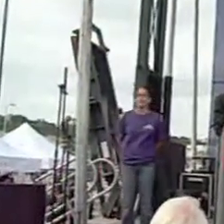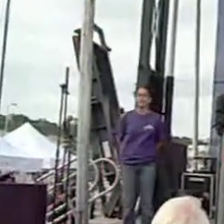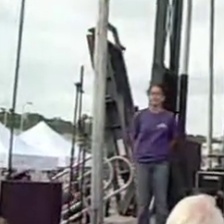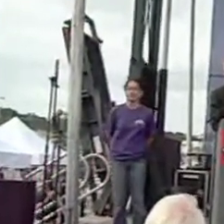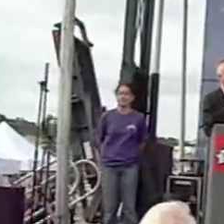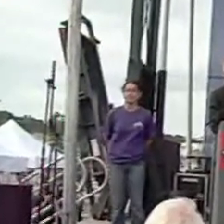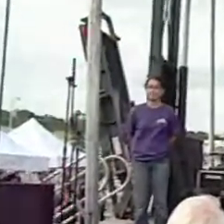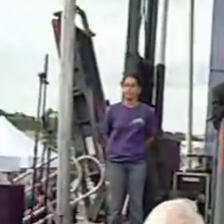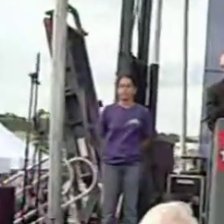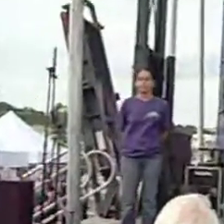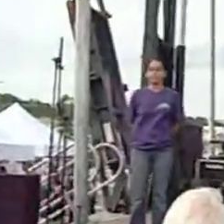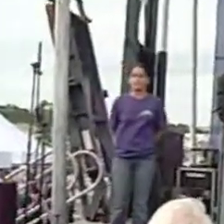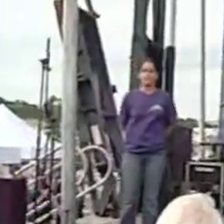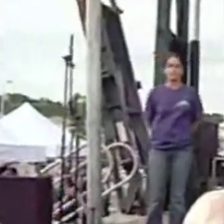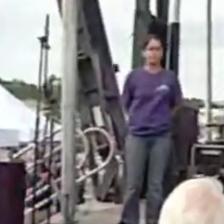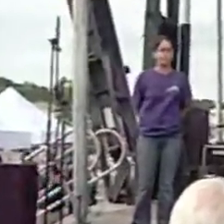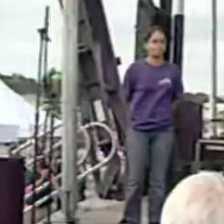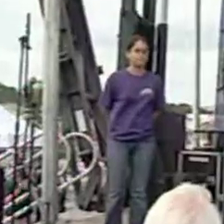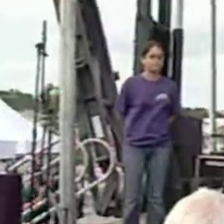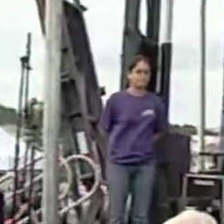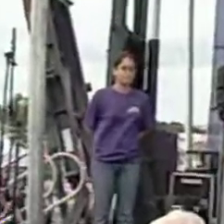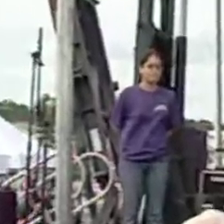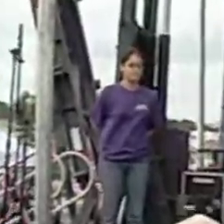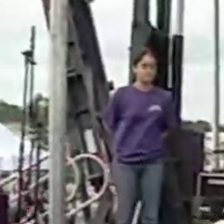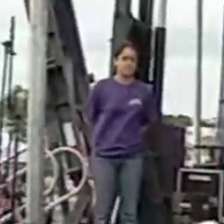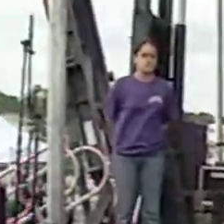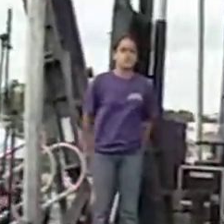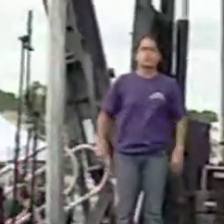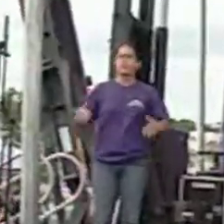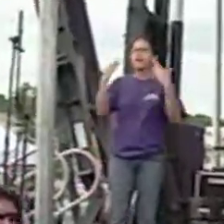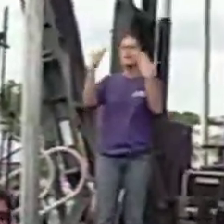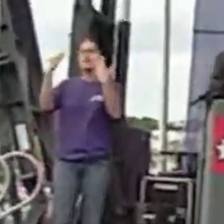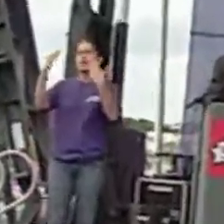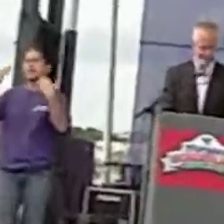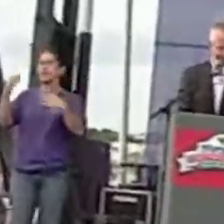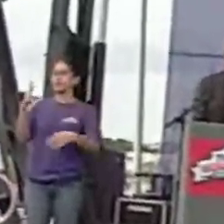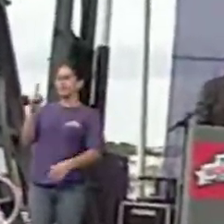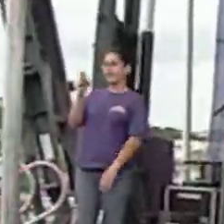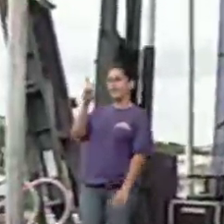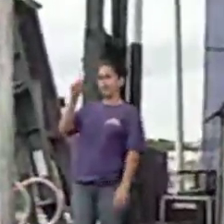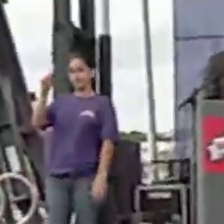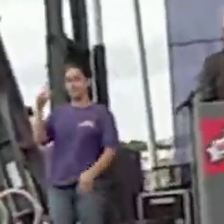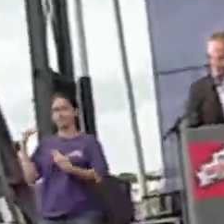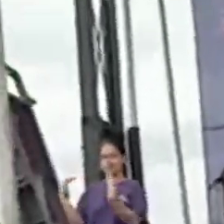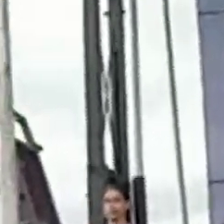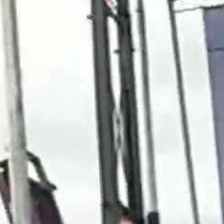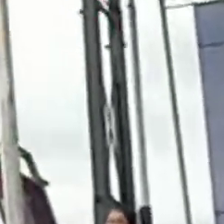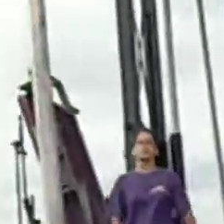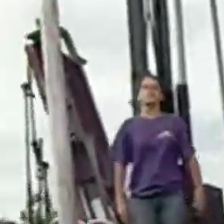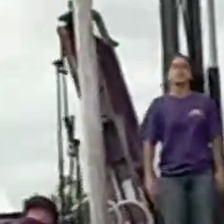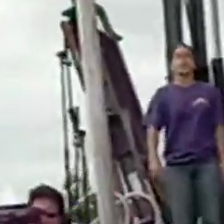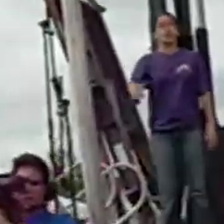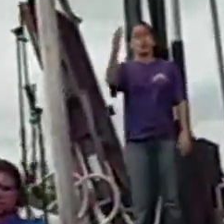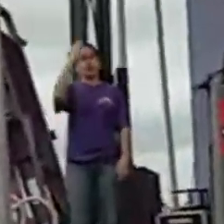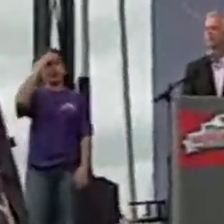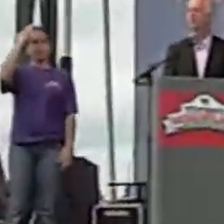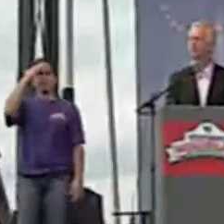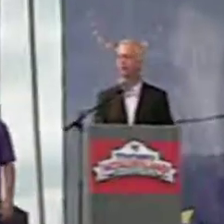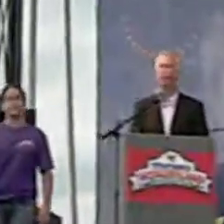Thank you very much, Kevin. You know,